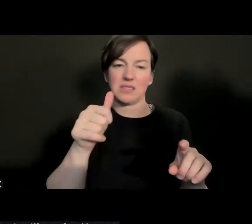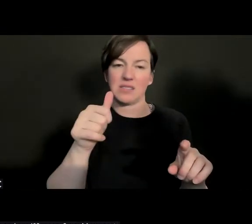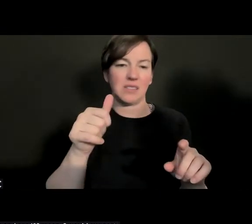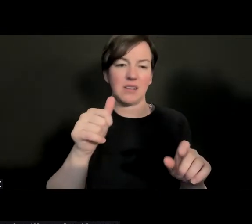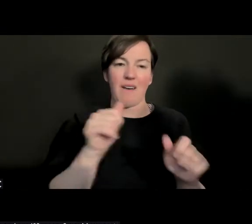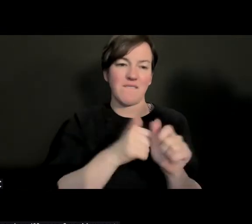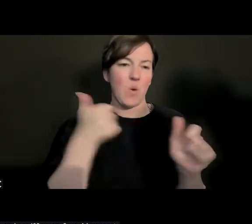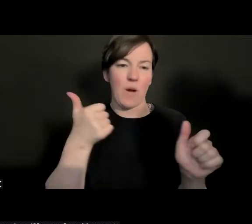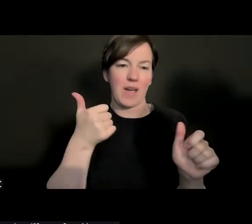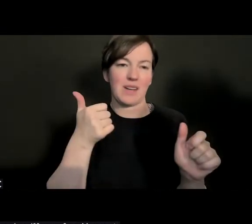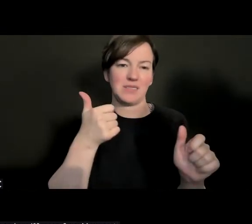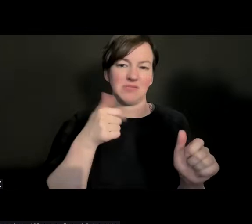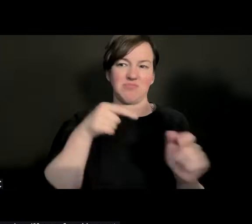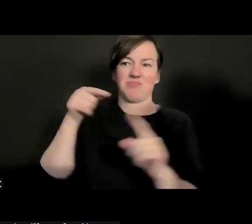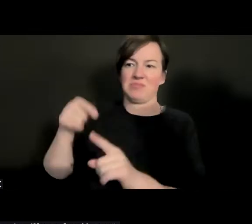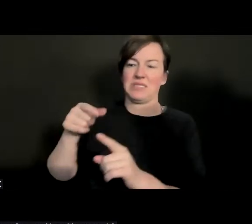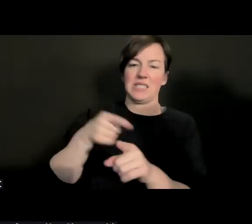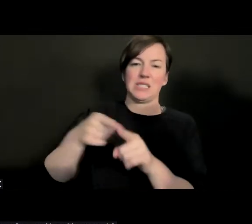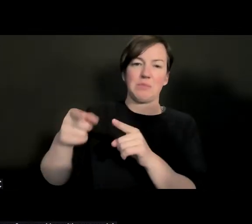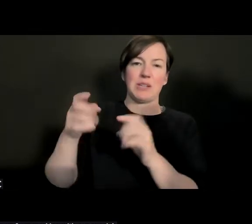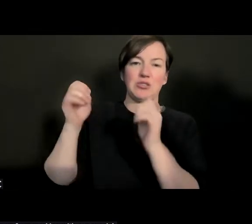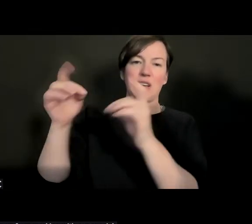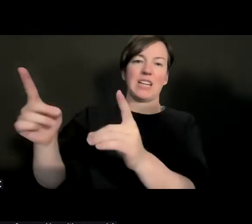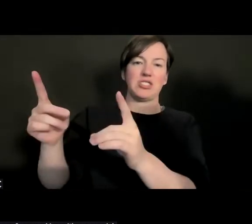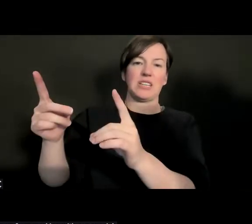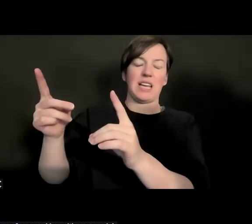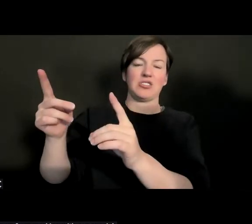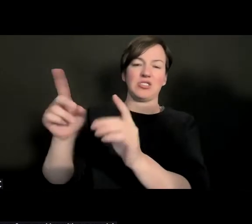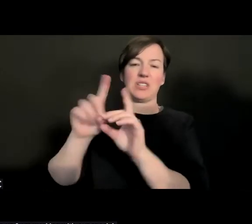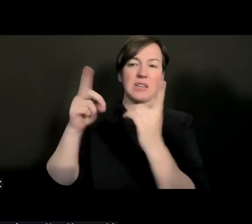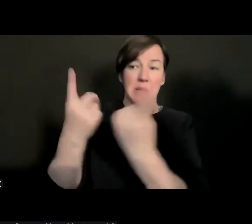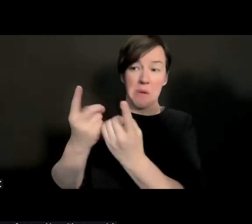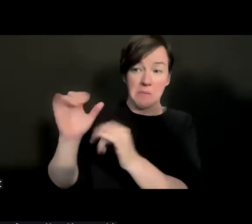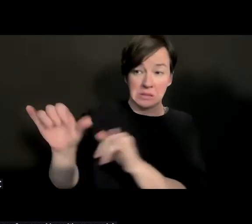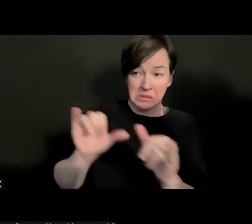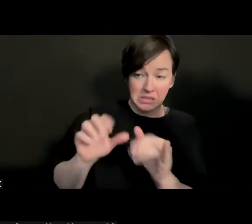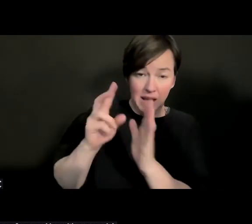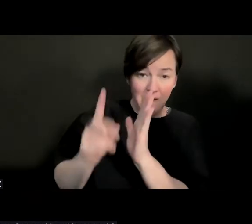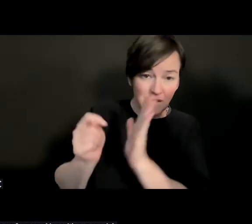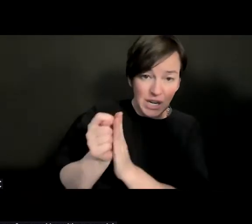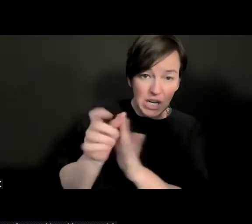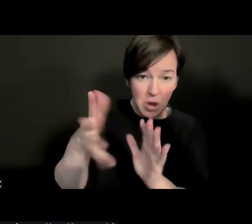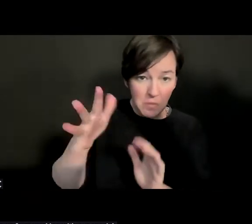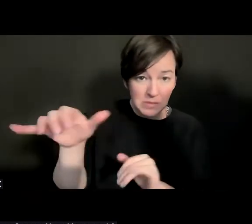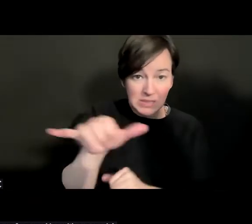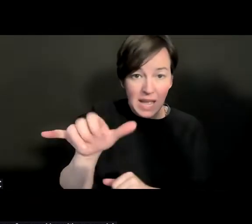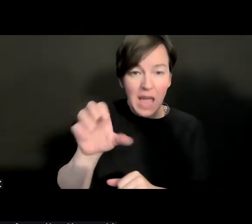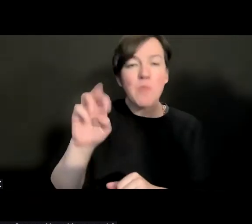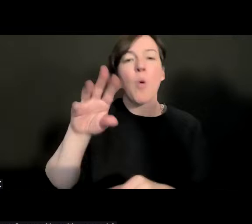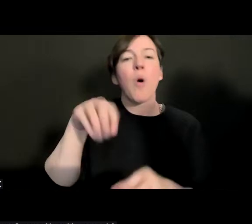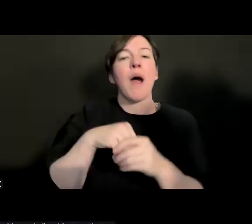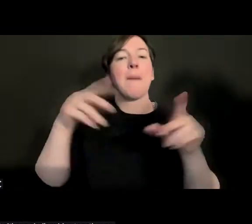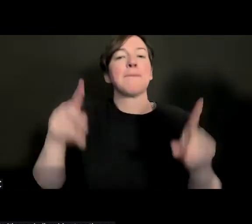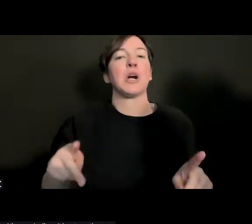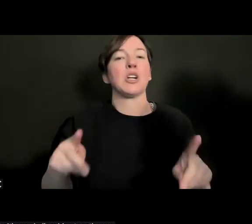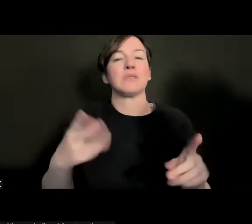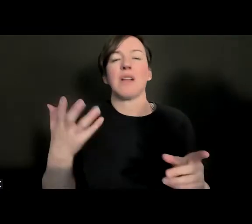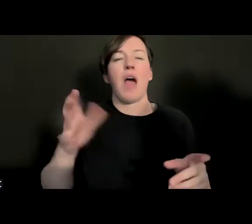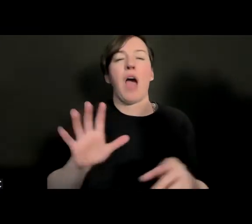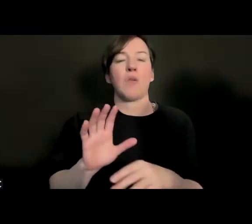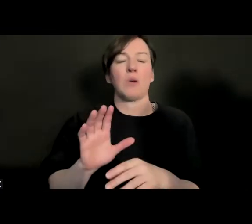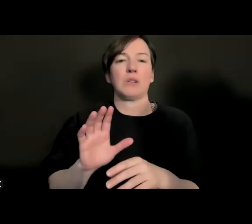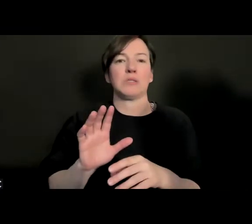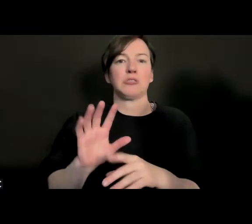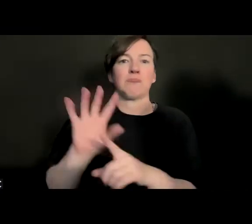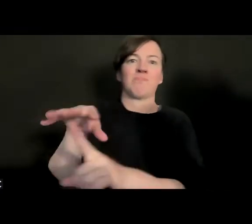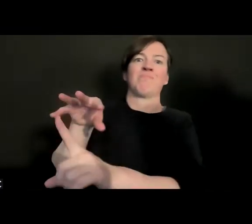our special education department to see if they can put either a similar video together or in person. I don't want to put that on the spot on